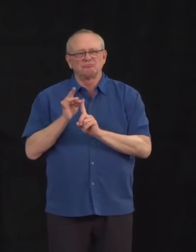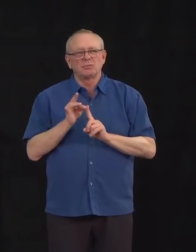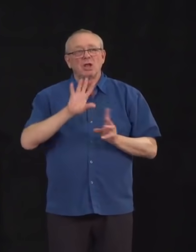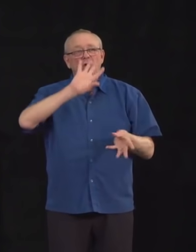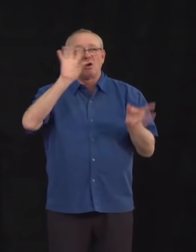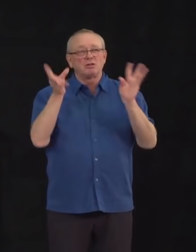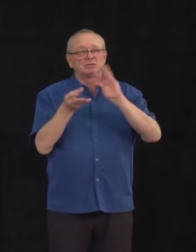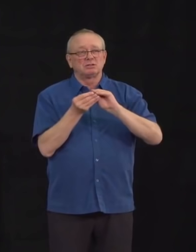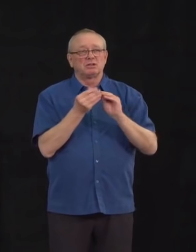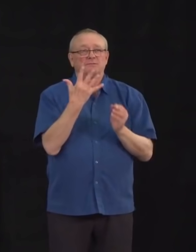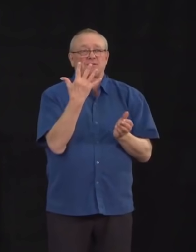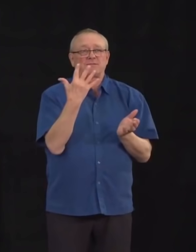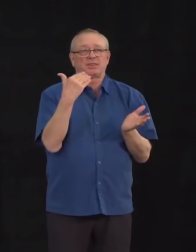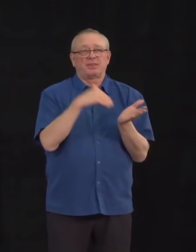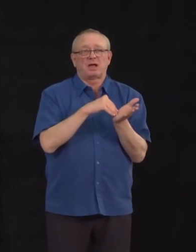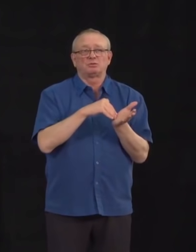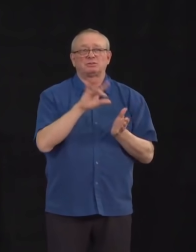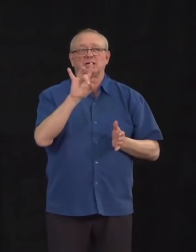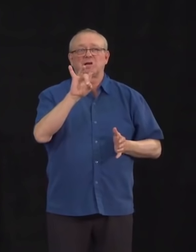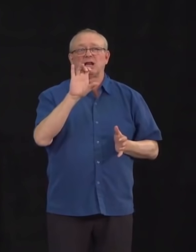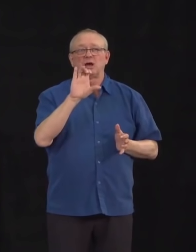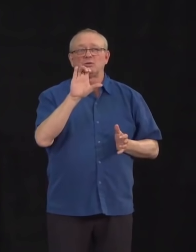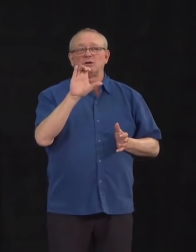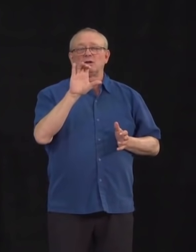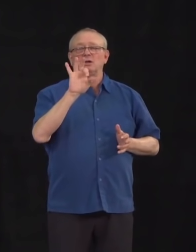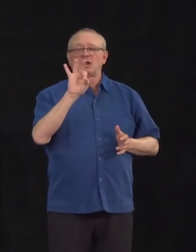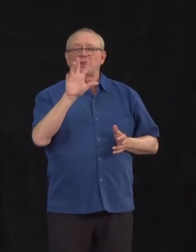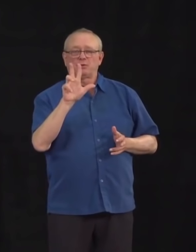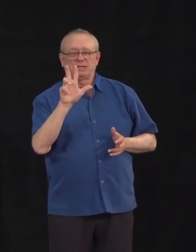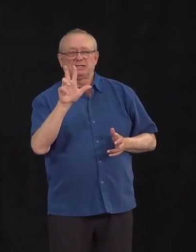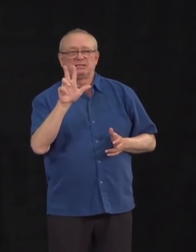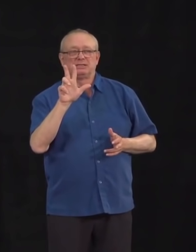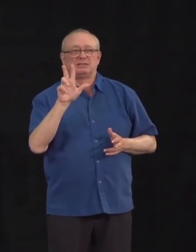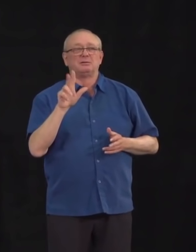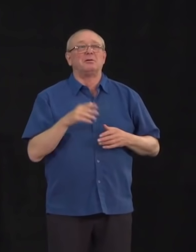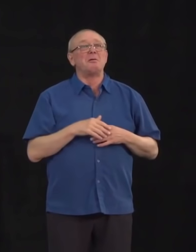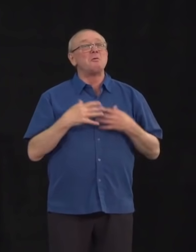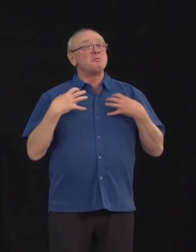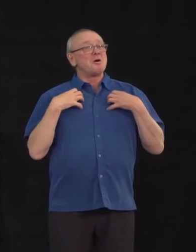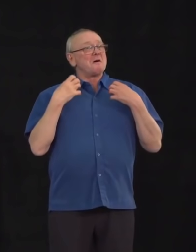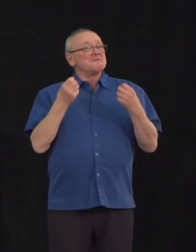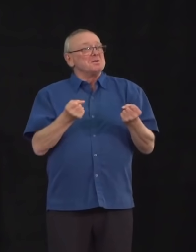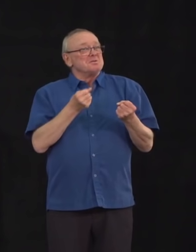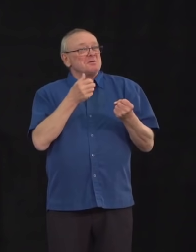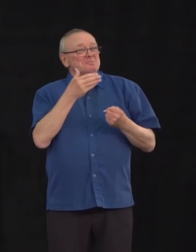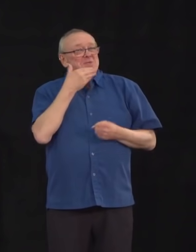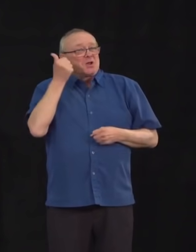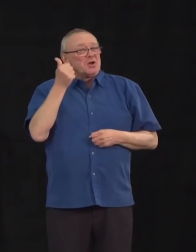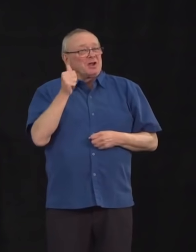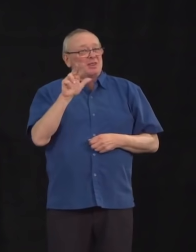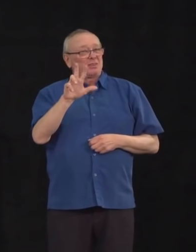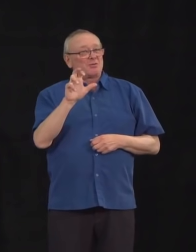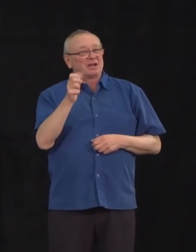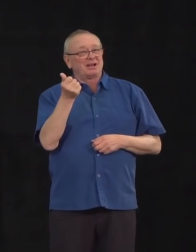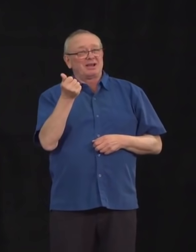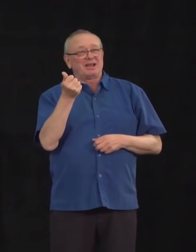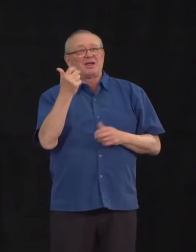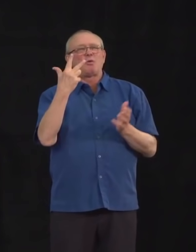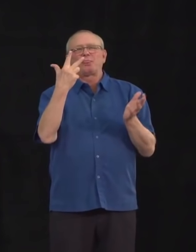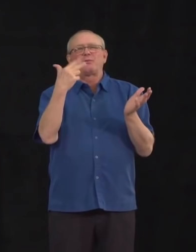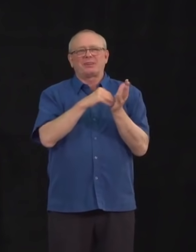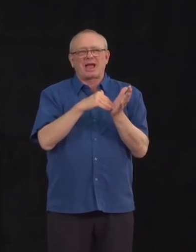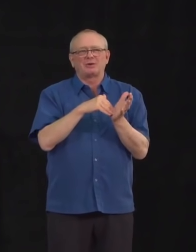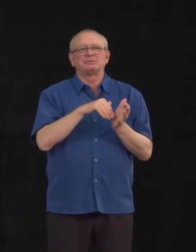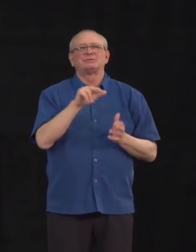5,893. Of these, 3,219 people have now recovered. Since my last update, we have also